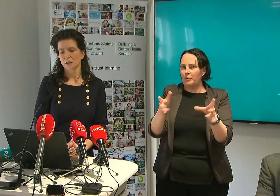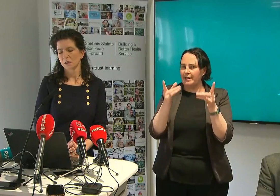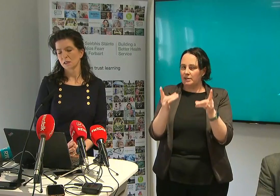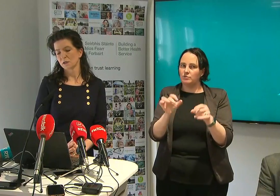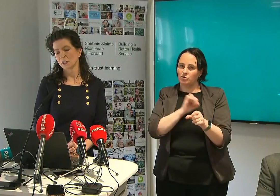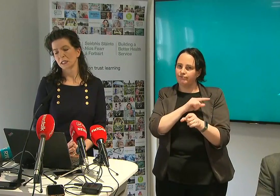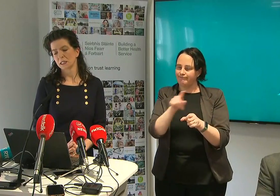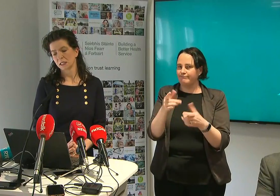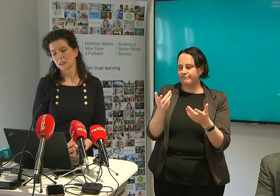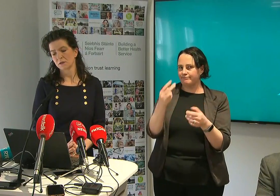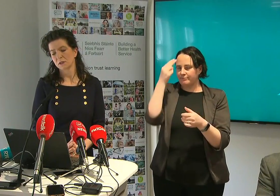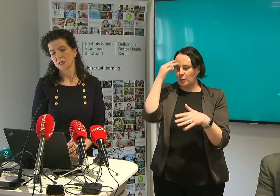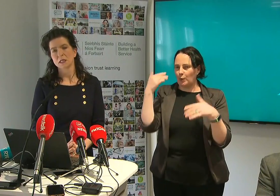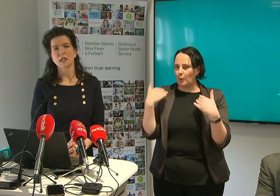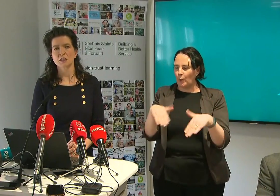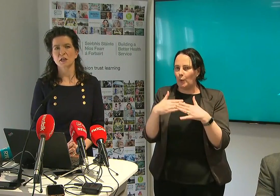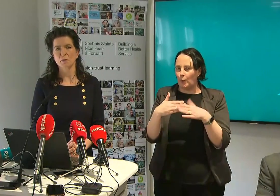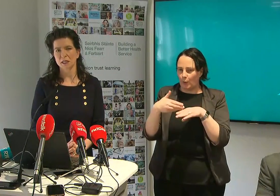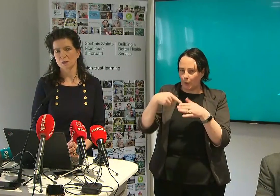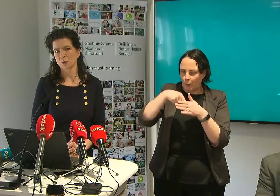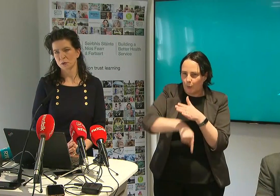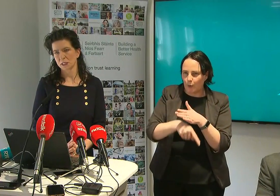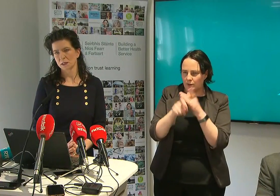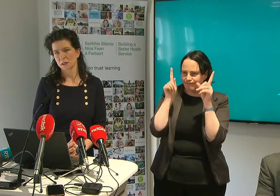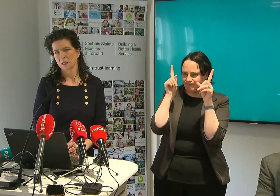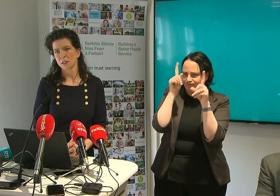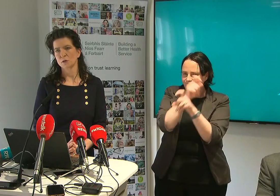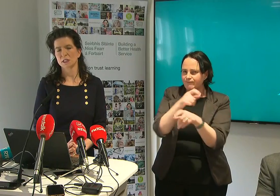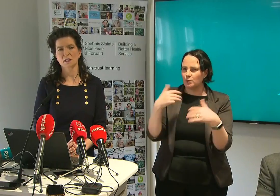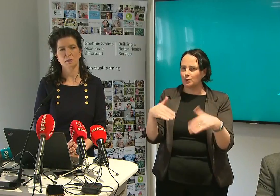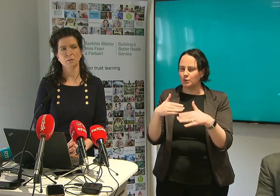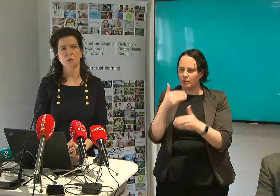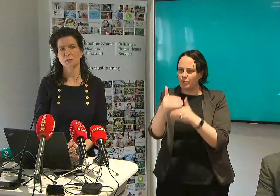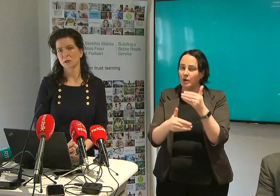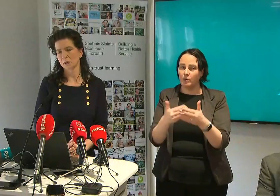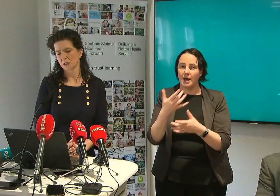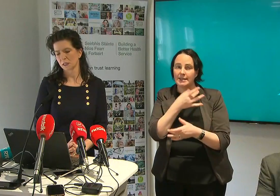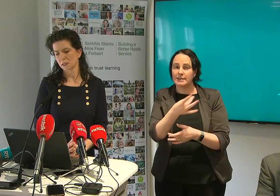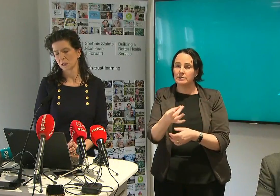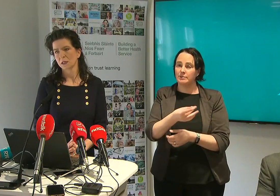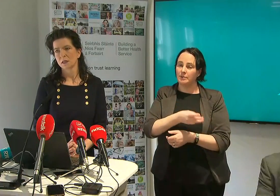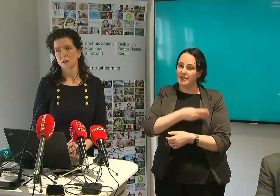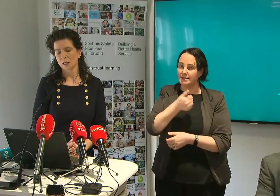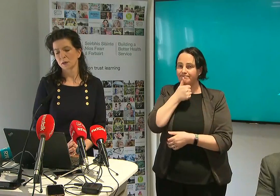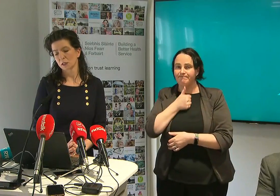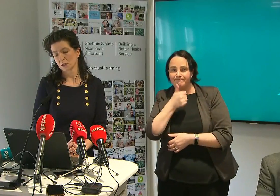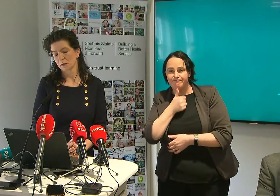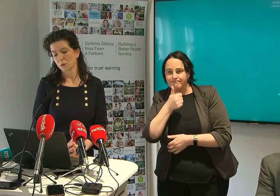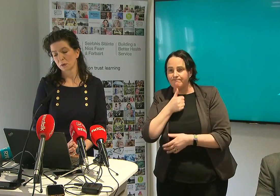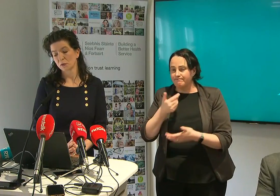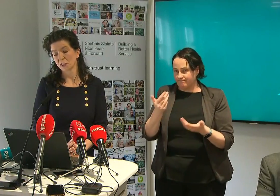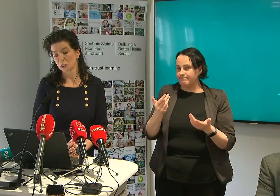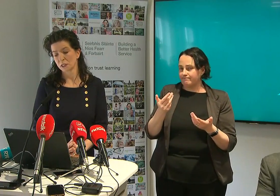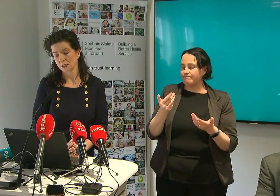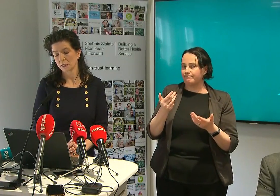appreciate, this is a very intensive and complex process, and we'd ask people to bear with us as